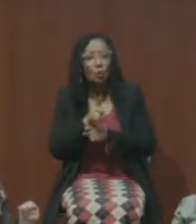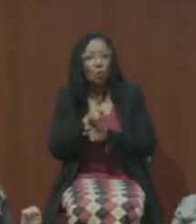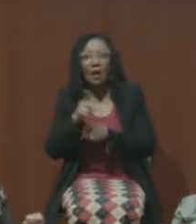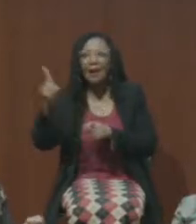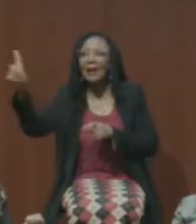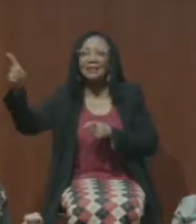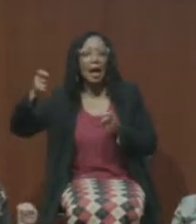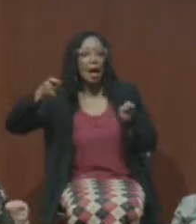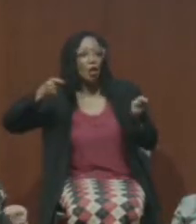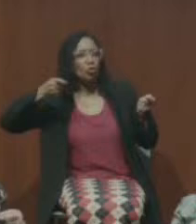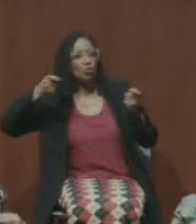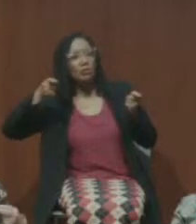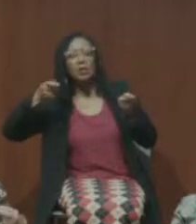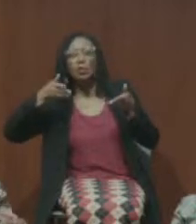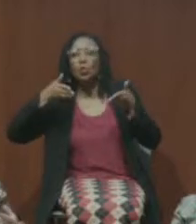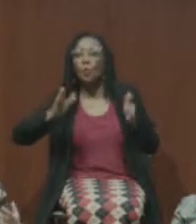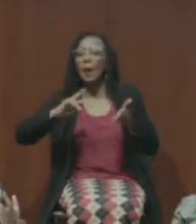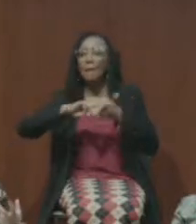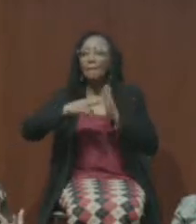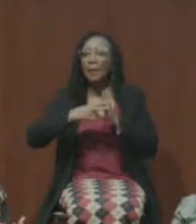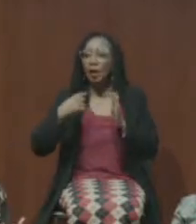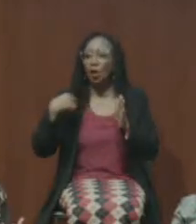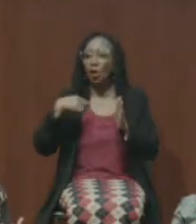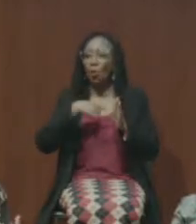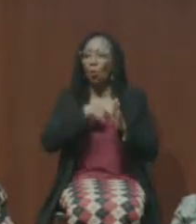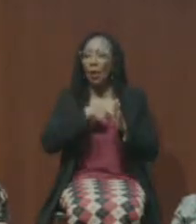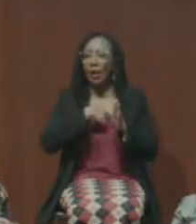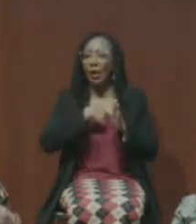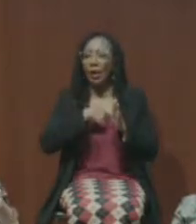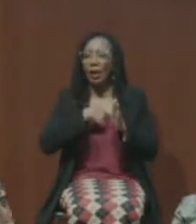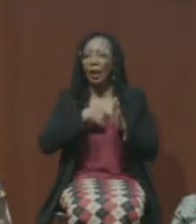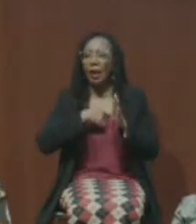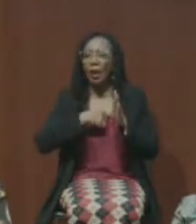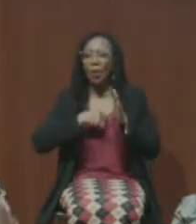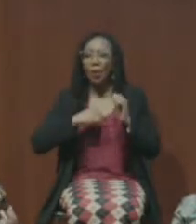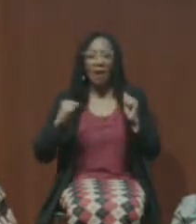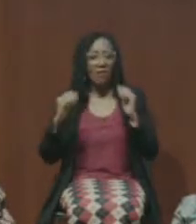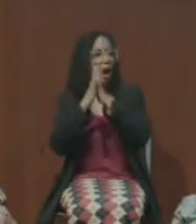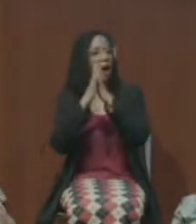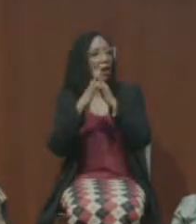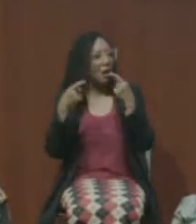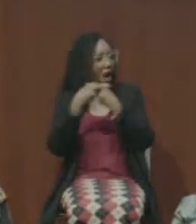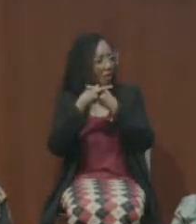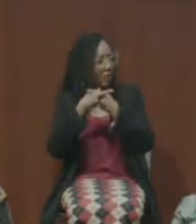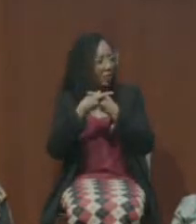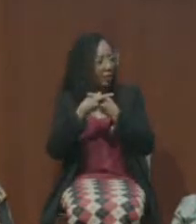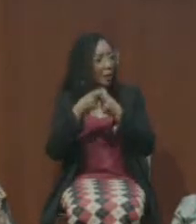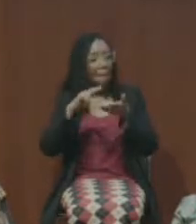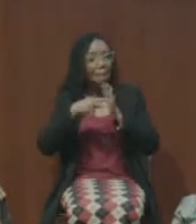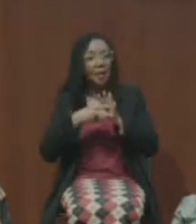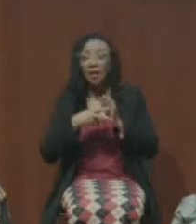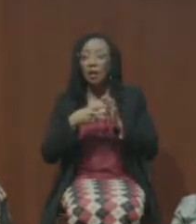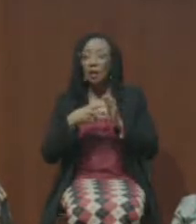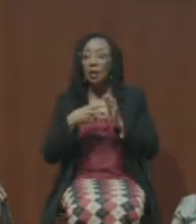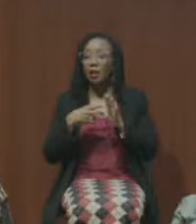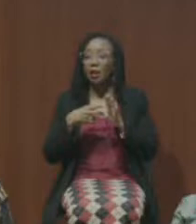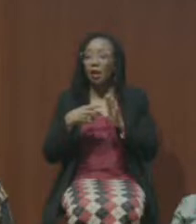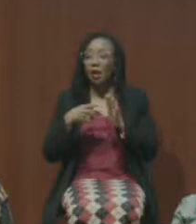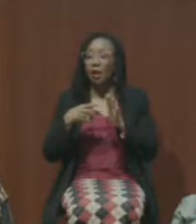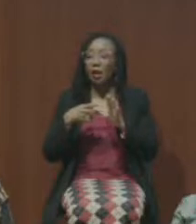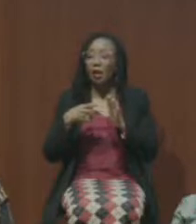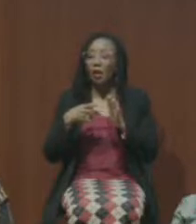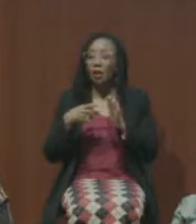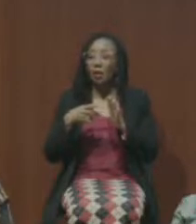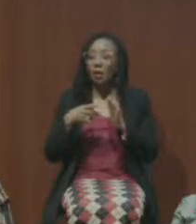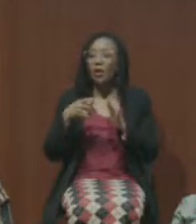dictated upon us in a way that makes us easy to conquer. An example of that is that USAID